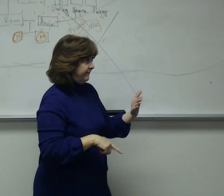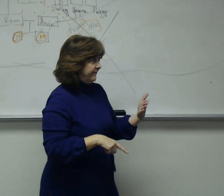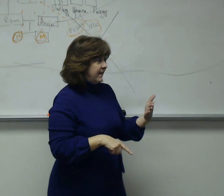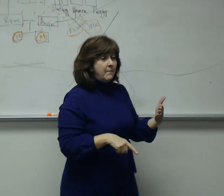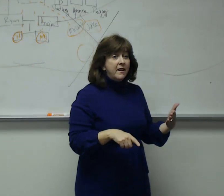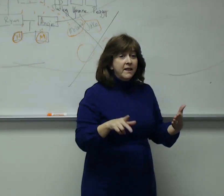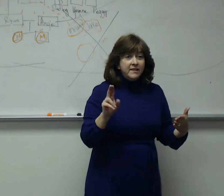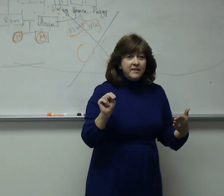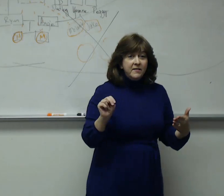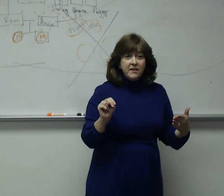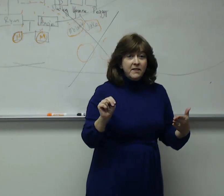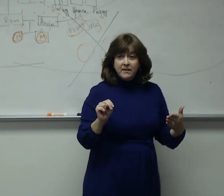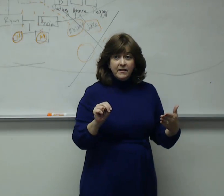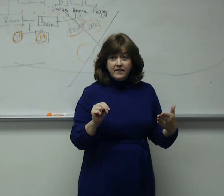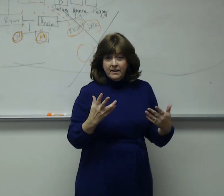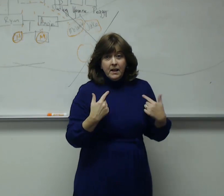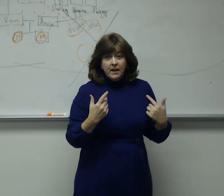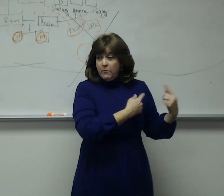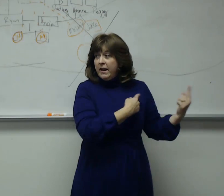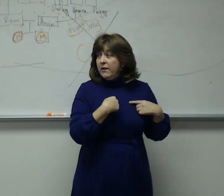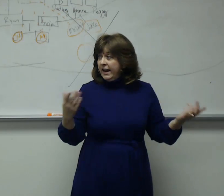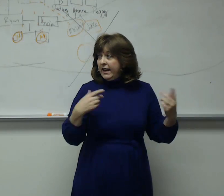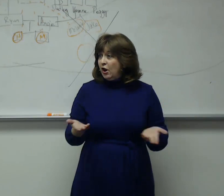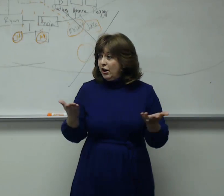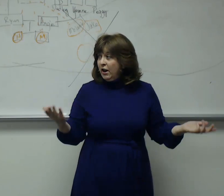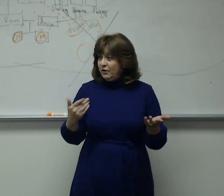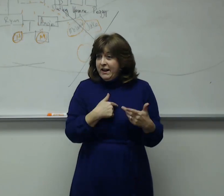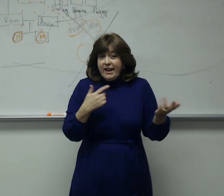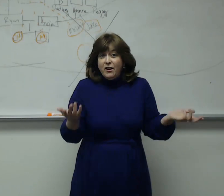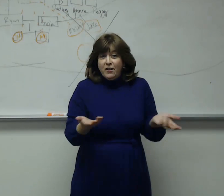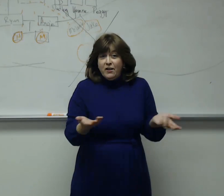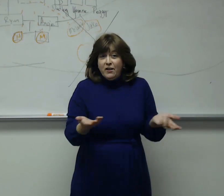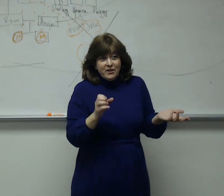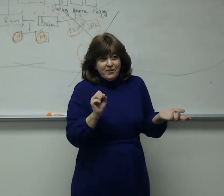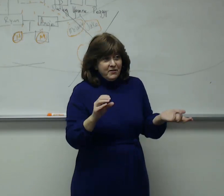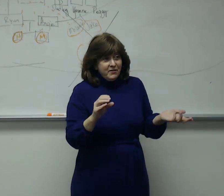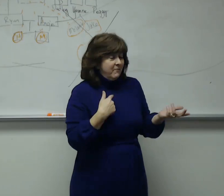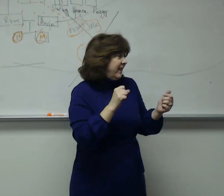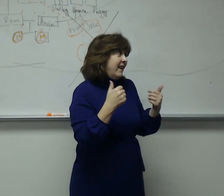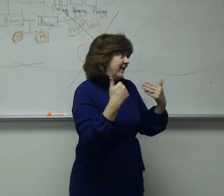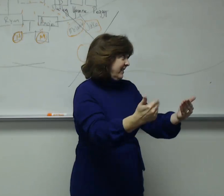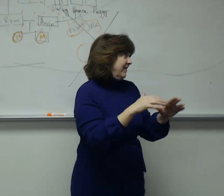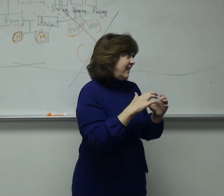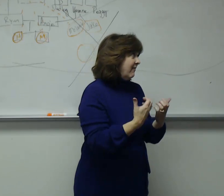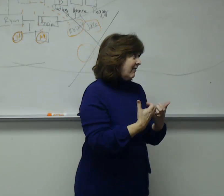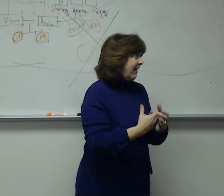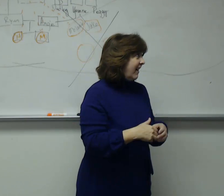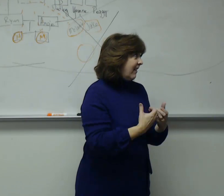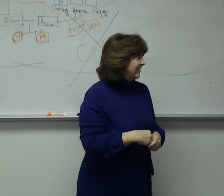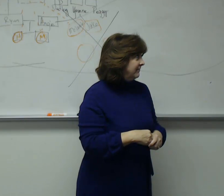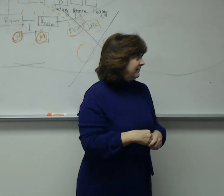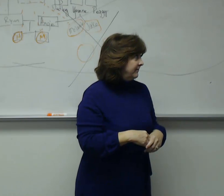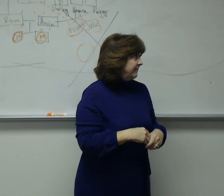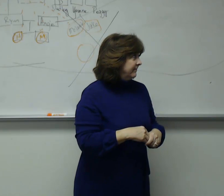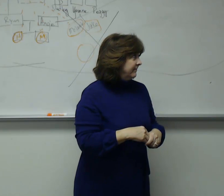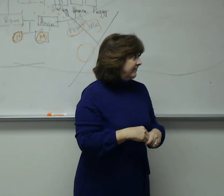I mean, unless, we are here. We're here. So, we can have class.